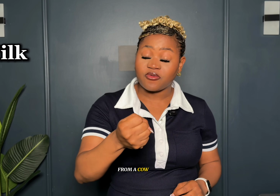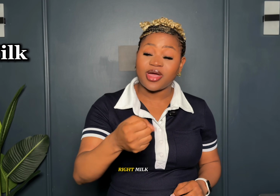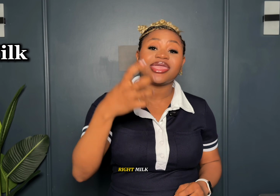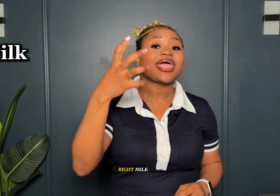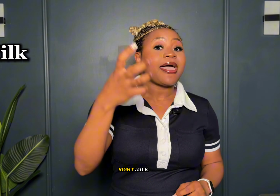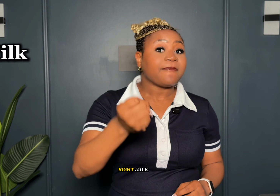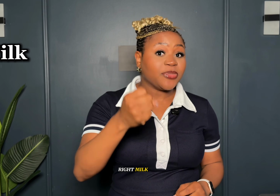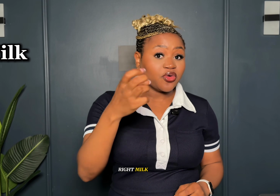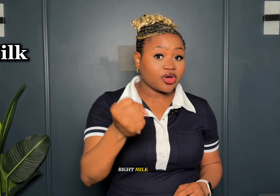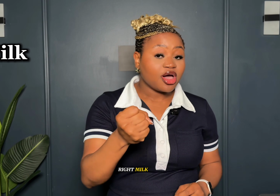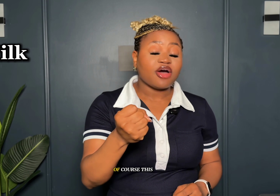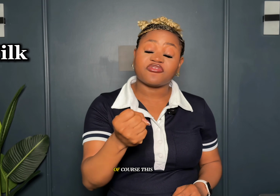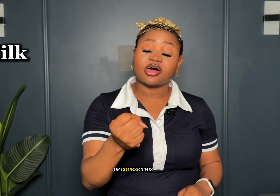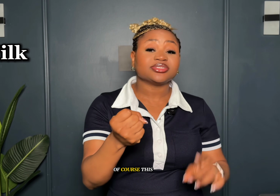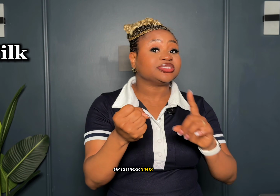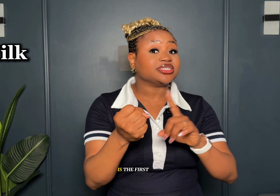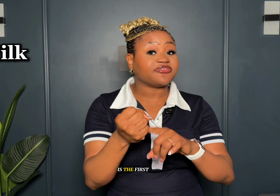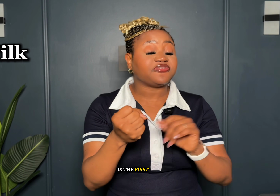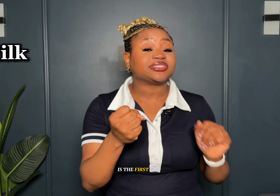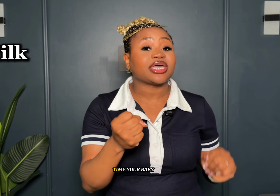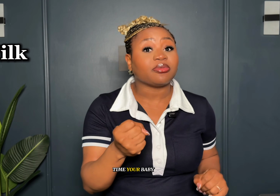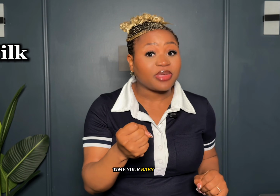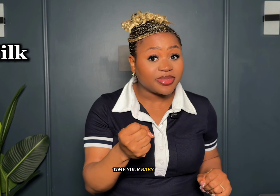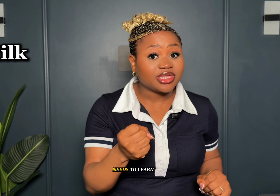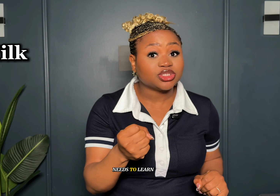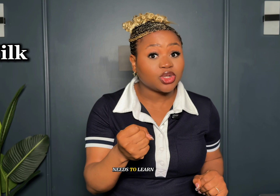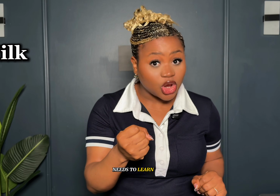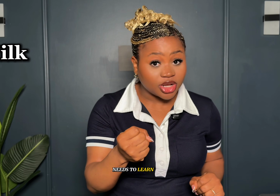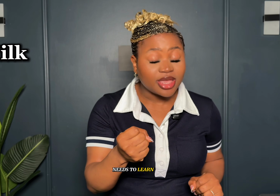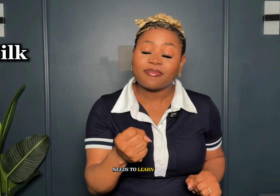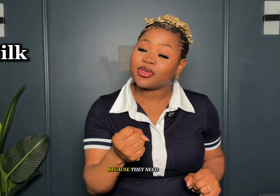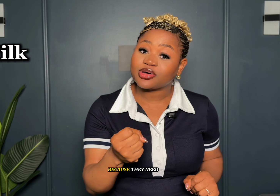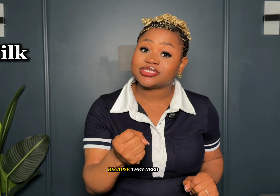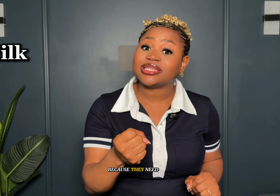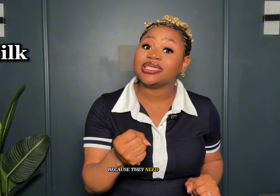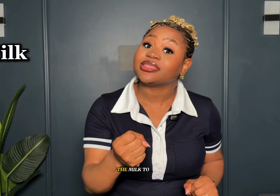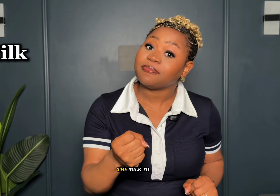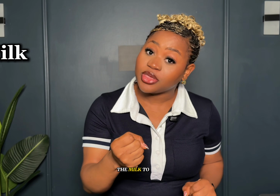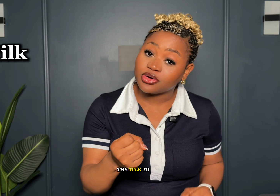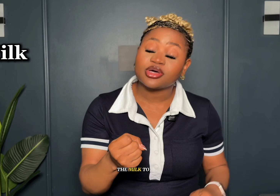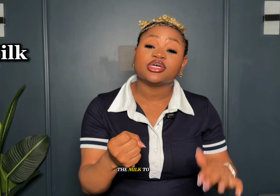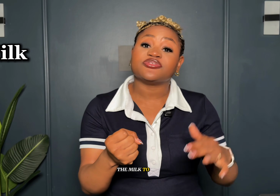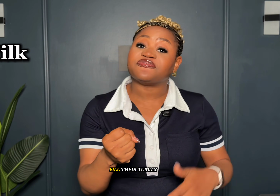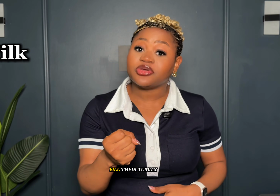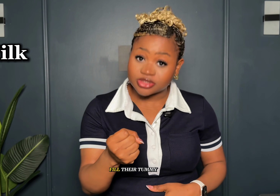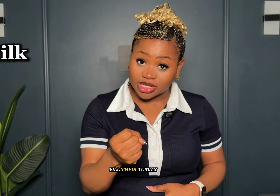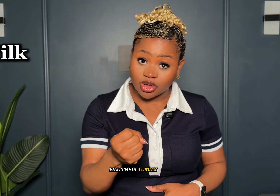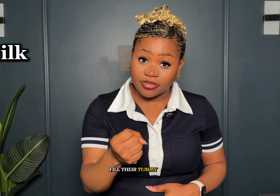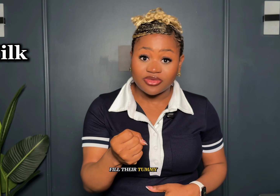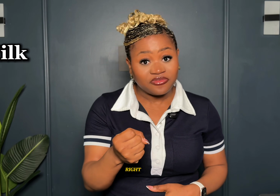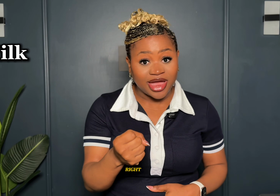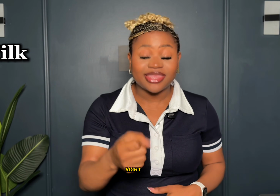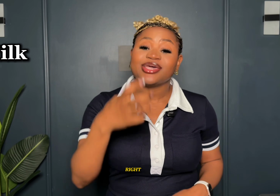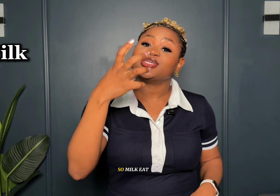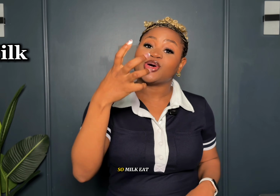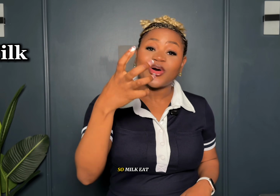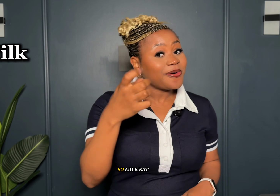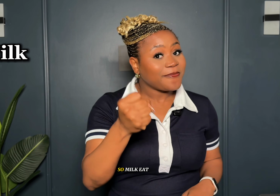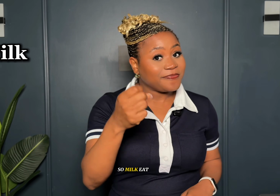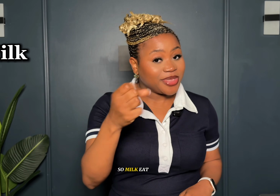right? Milk. Of course, this is the first time your baby needs to learn because they need the milk to fill their tummy, right? So